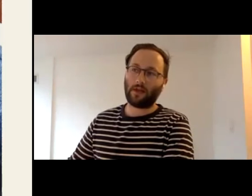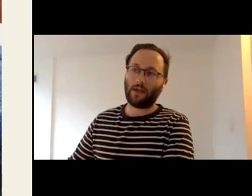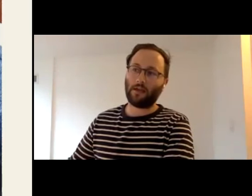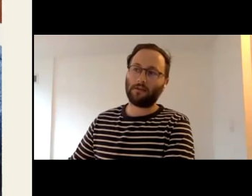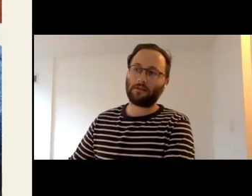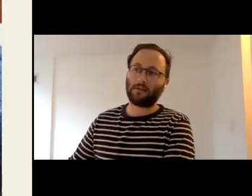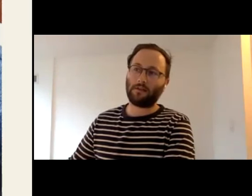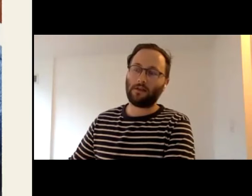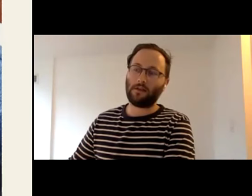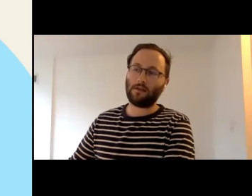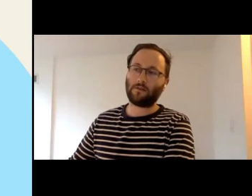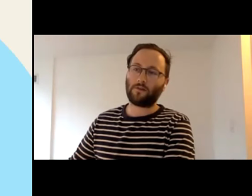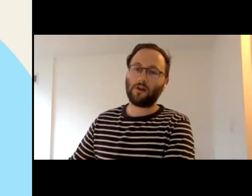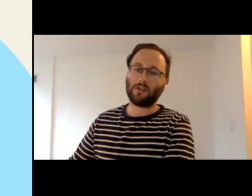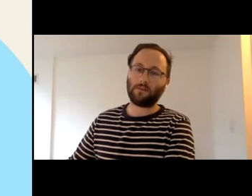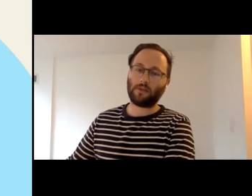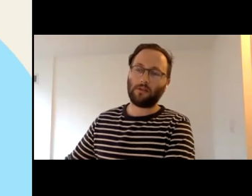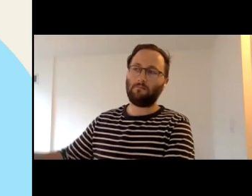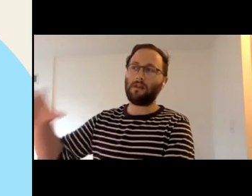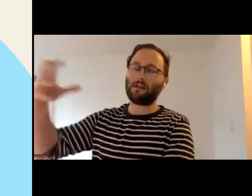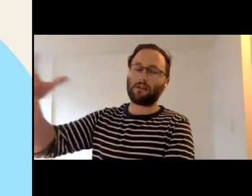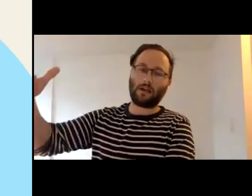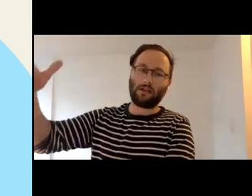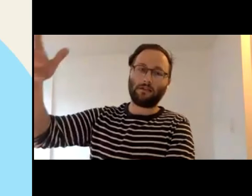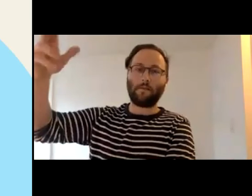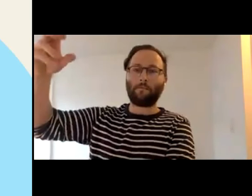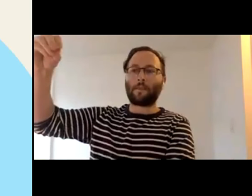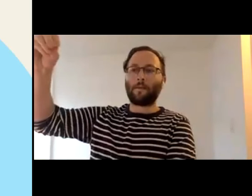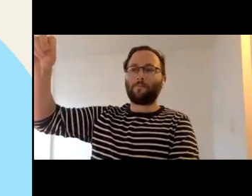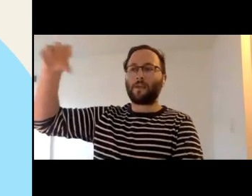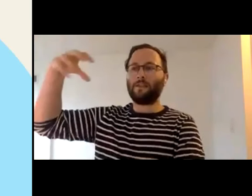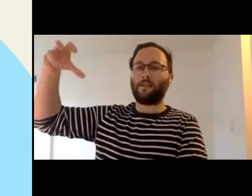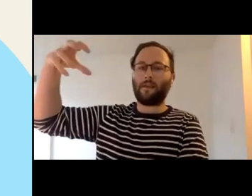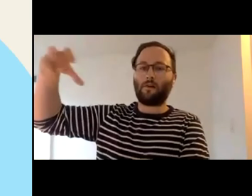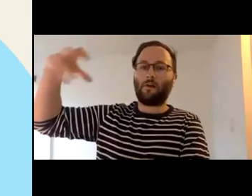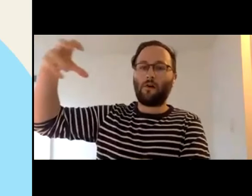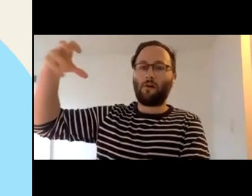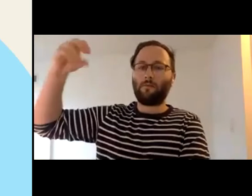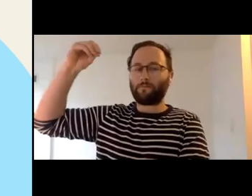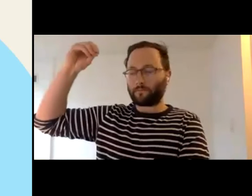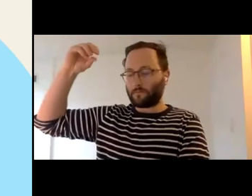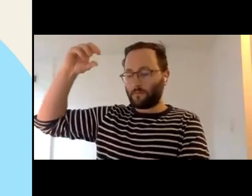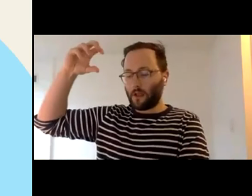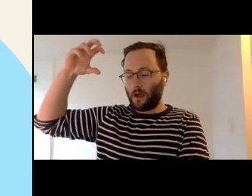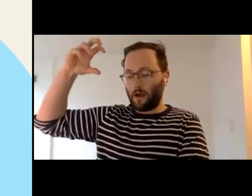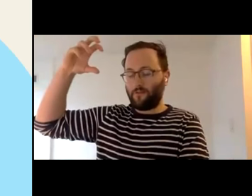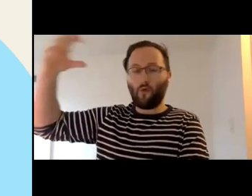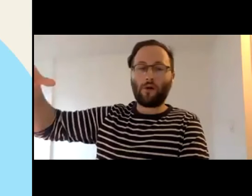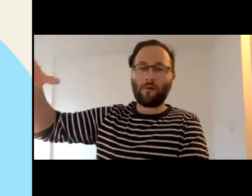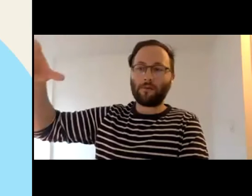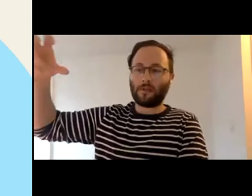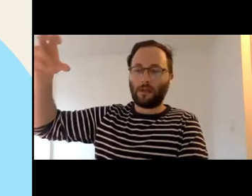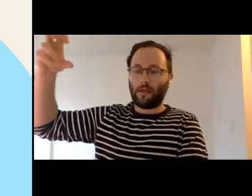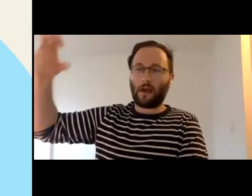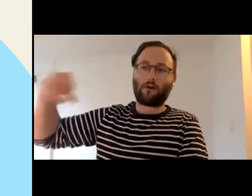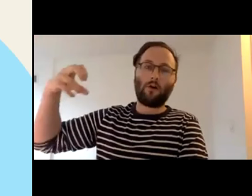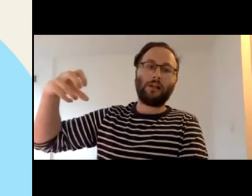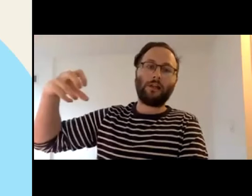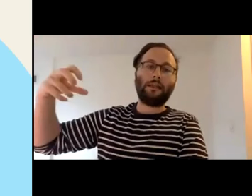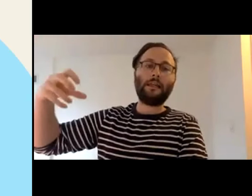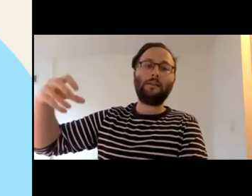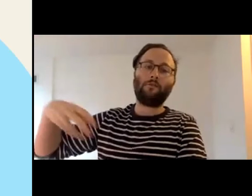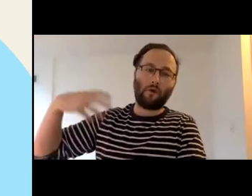difference? And the sort of concept in media studies is that there are forms that